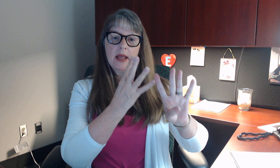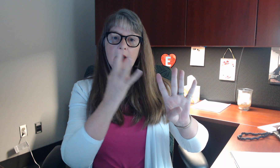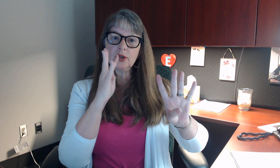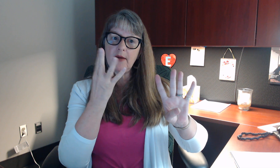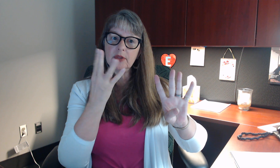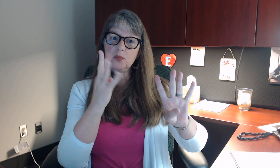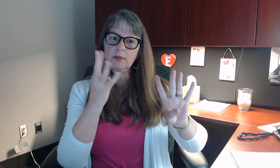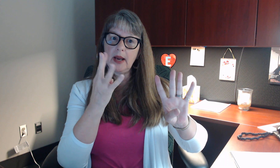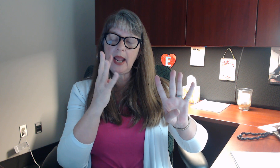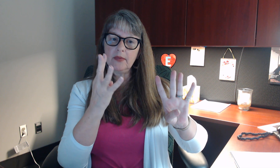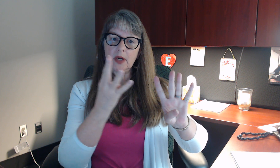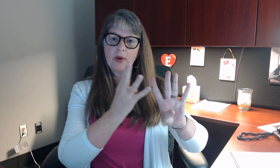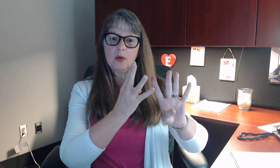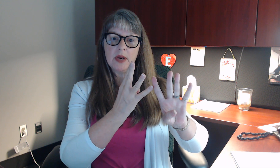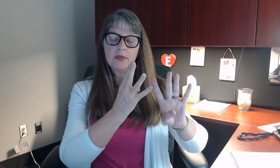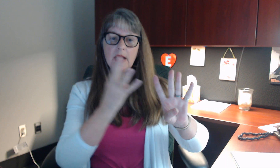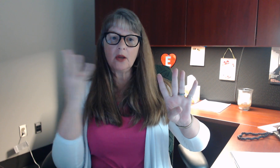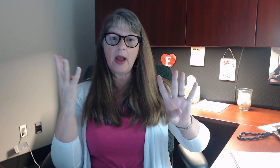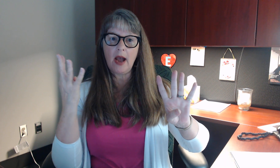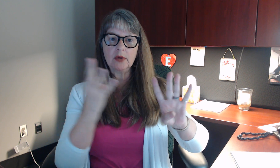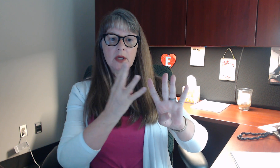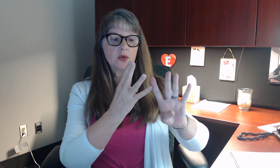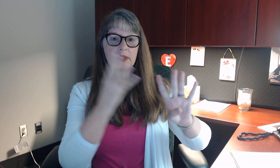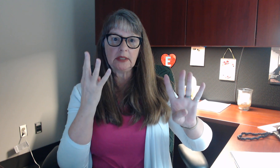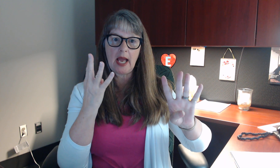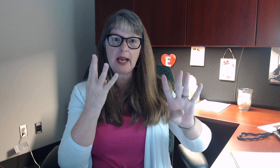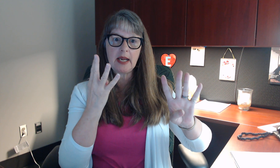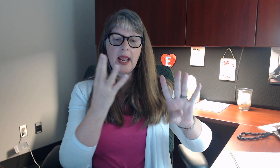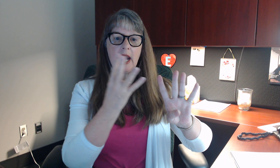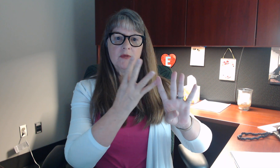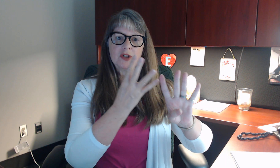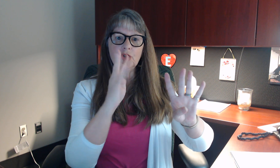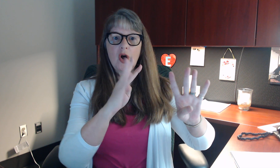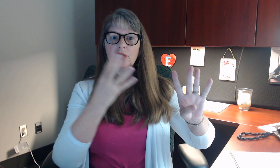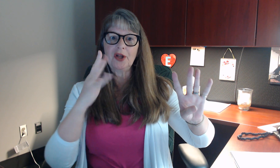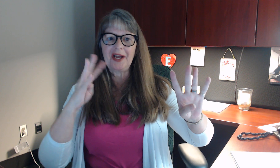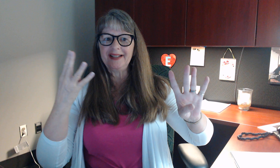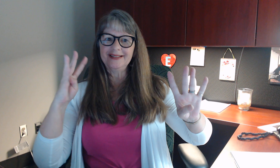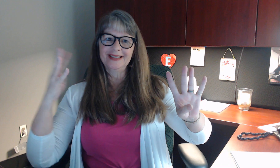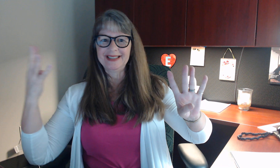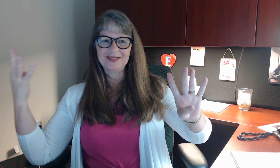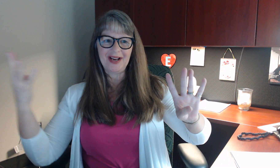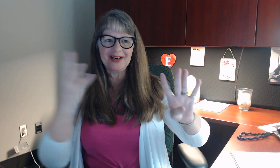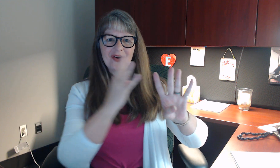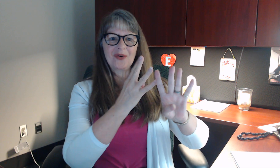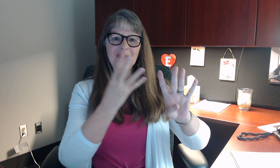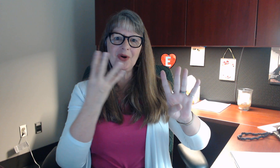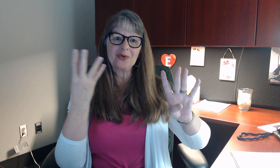usually have this with my hand that I write with, and I go out, so it's a line. And if it's a long line, right, or it goes